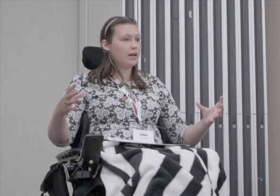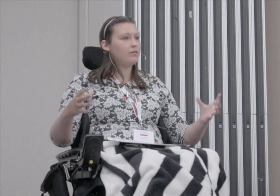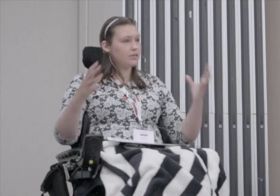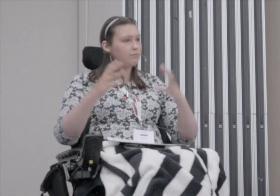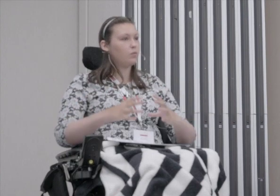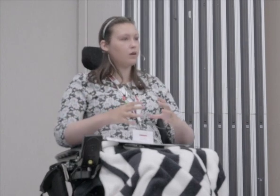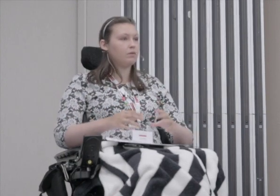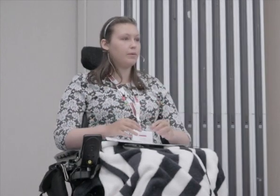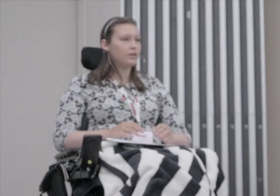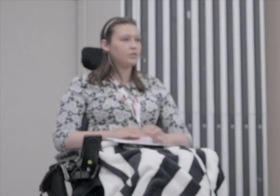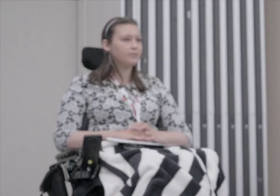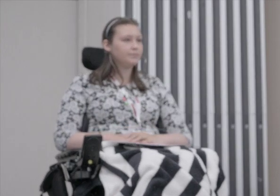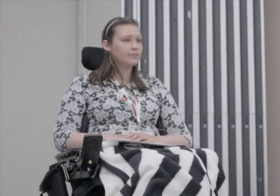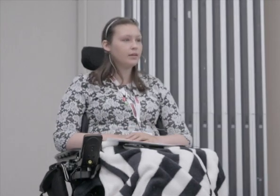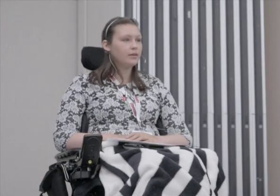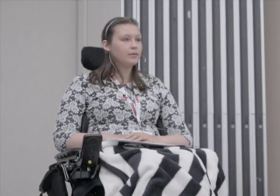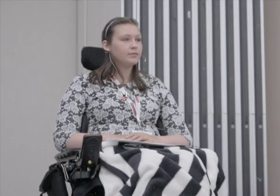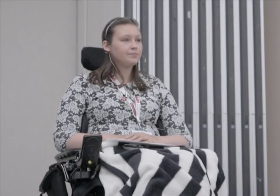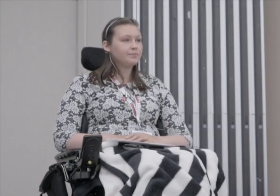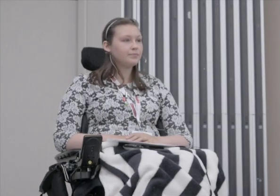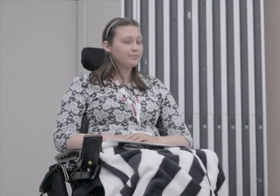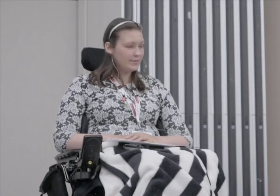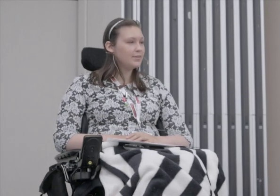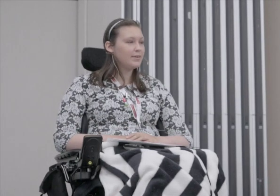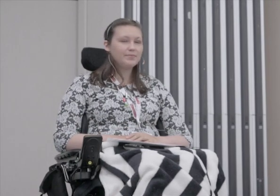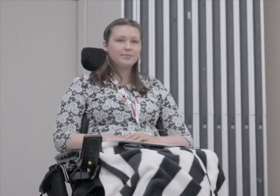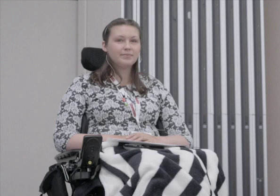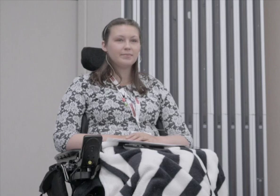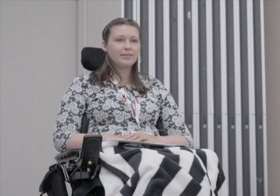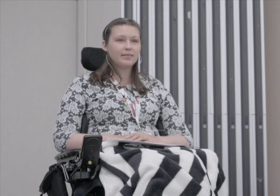lots of different areas and work with the patient. Okay. Sorry. Hello, I'm totally from Spain.